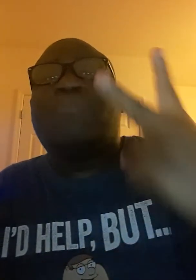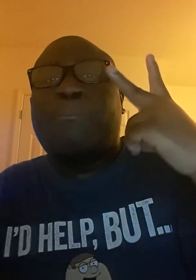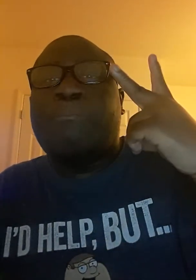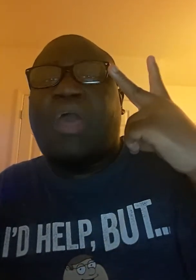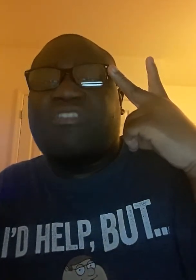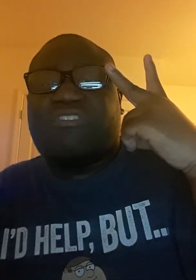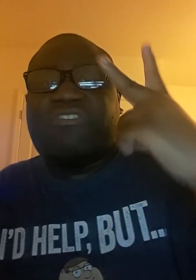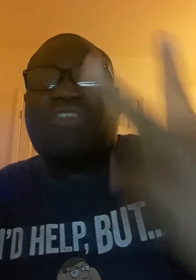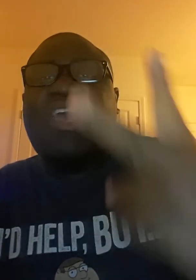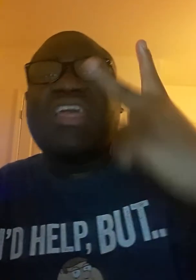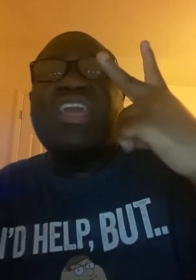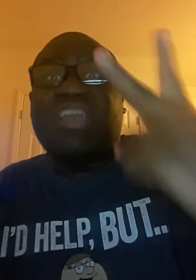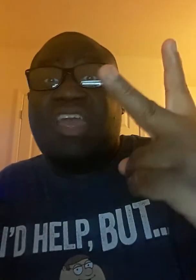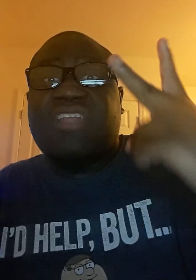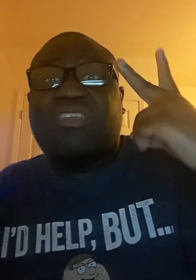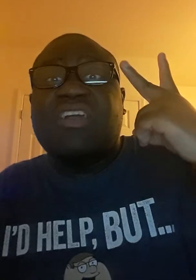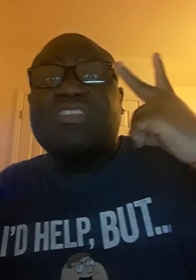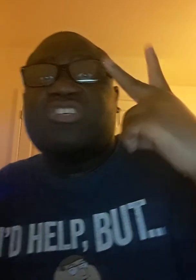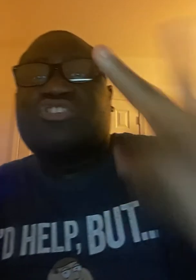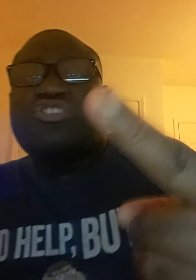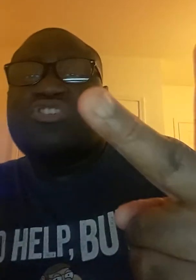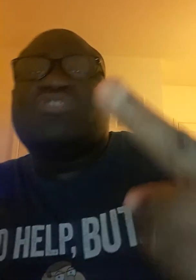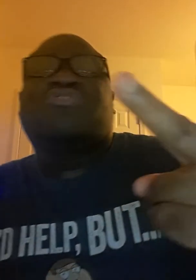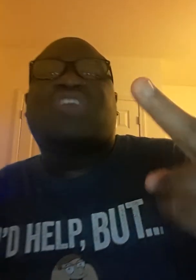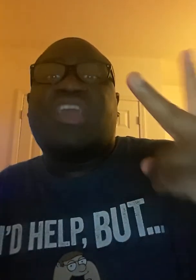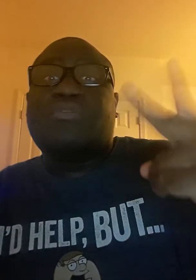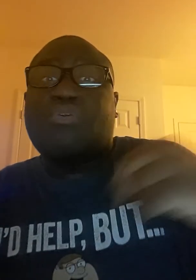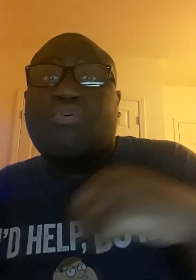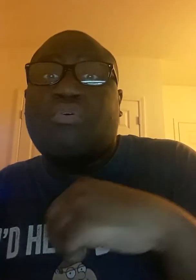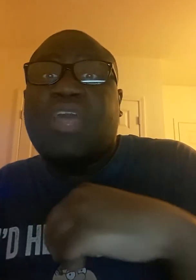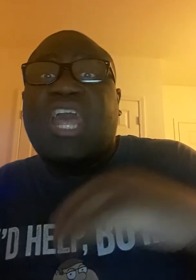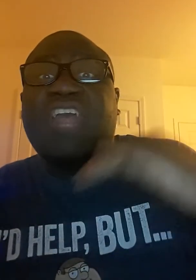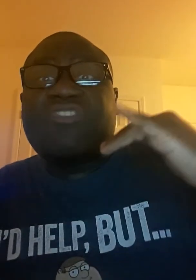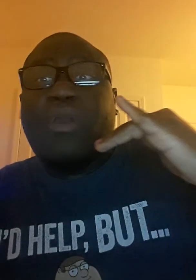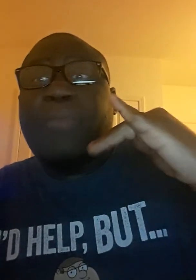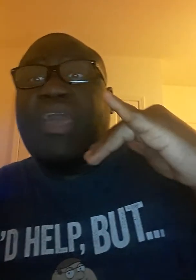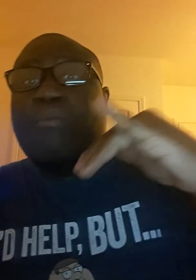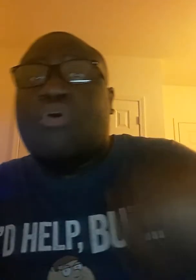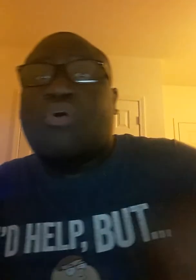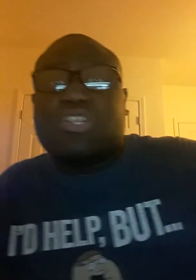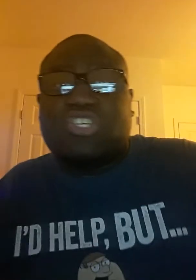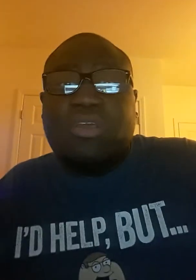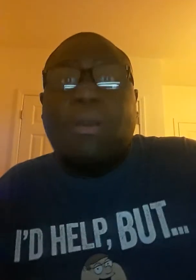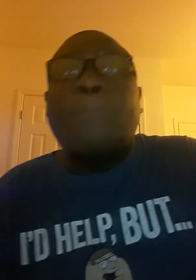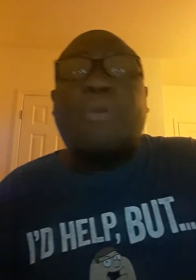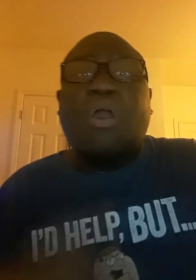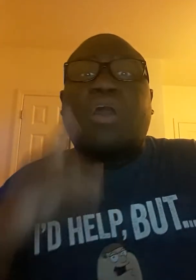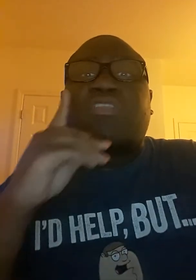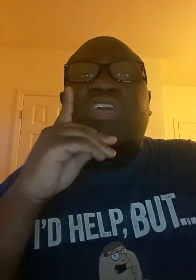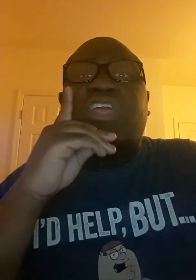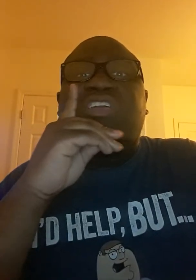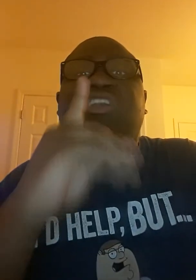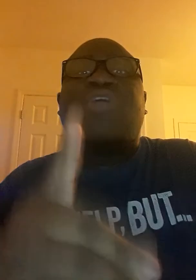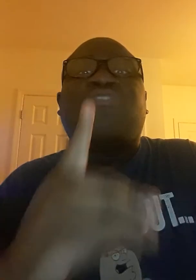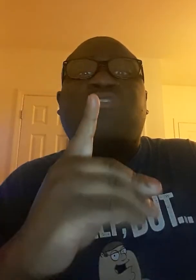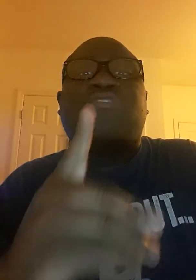my. Second channel is coming in March, but you